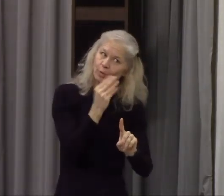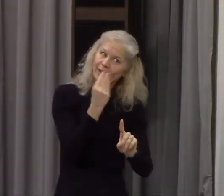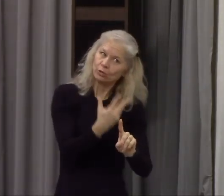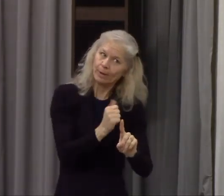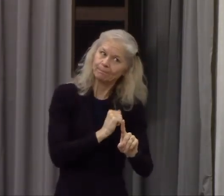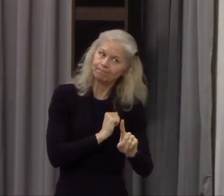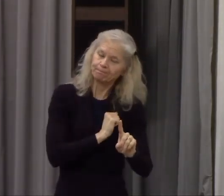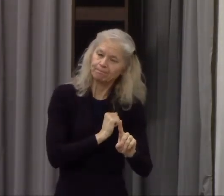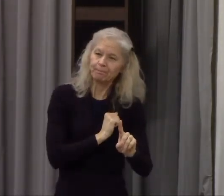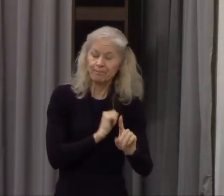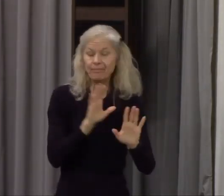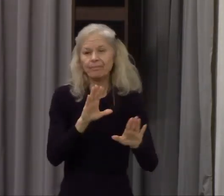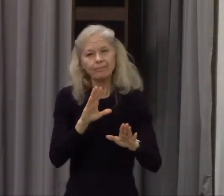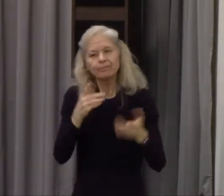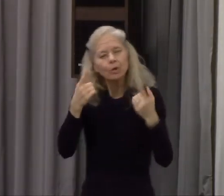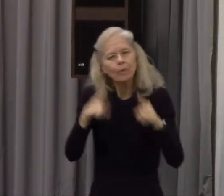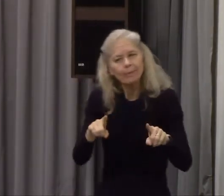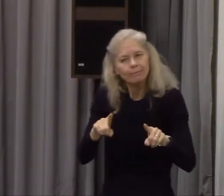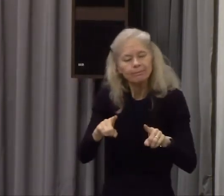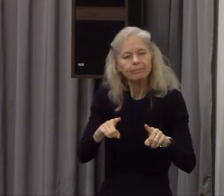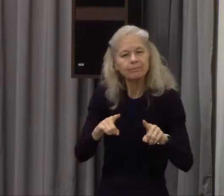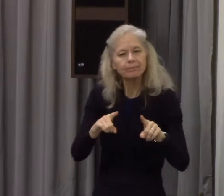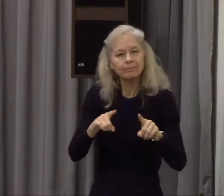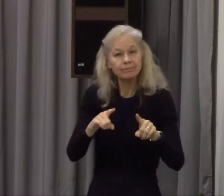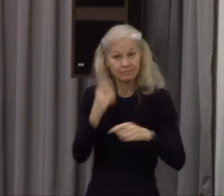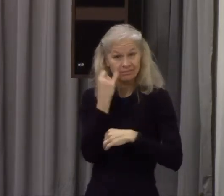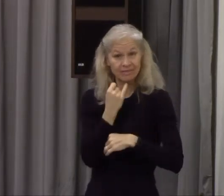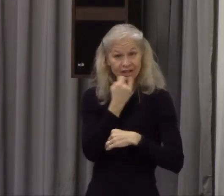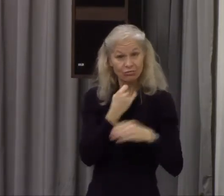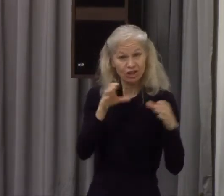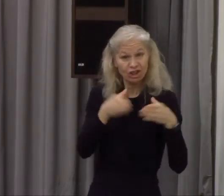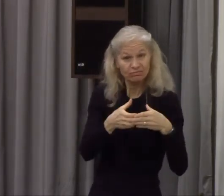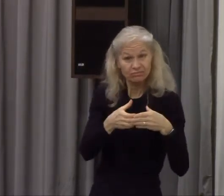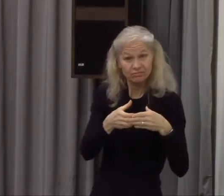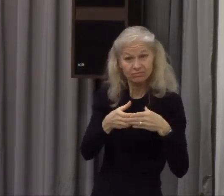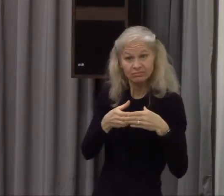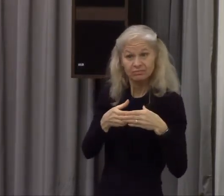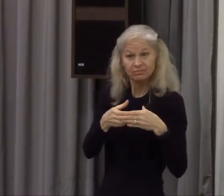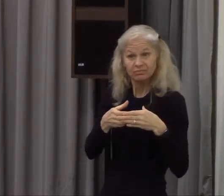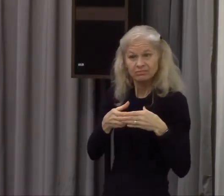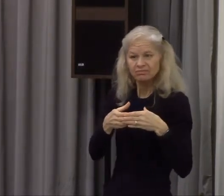speak against him. They would label him a blasphemer and crucify him.